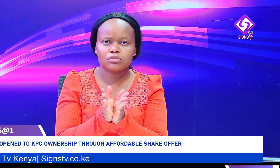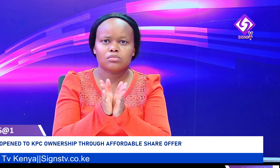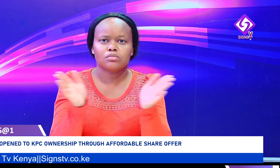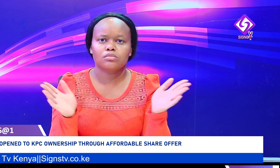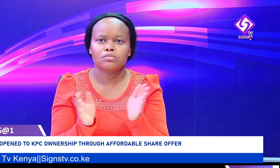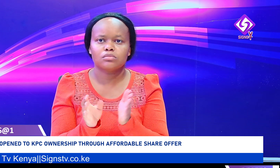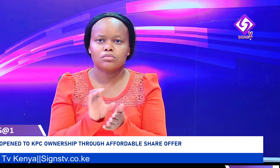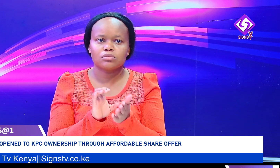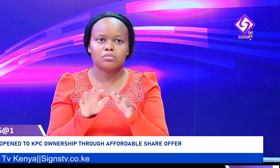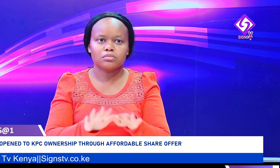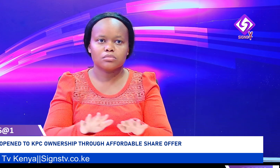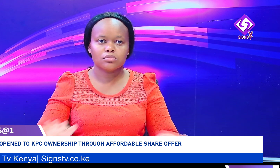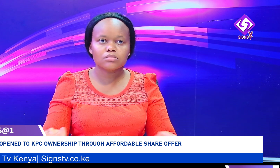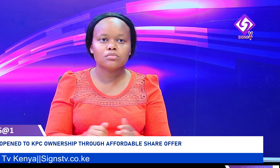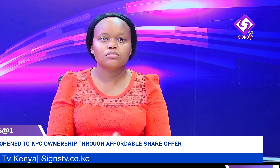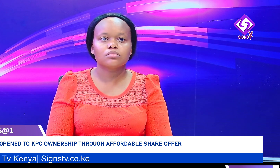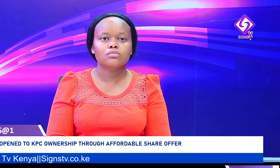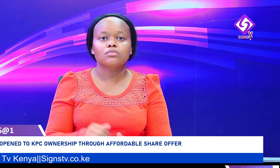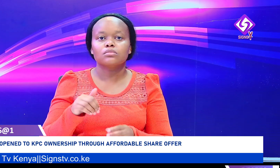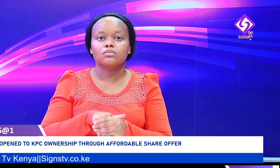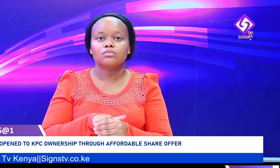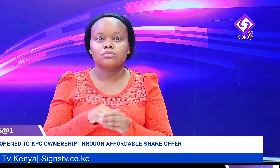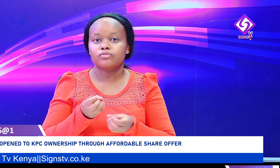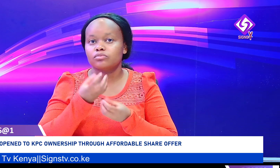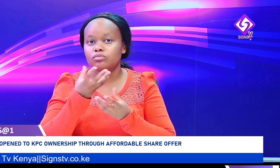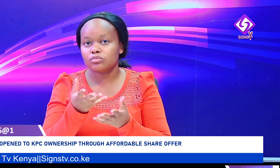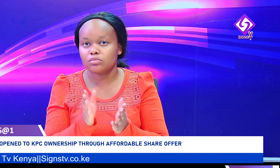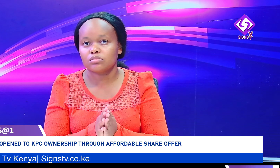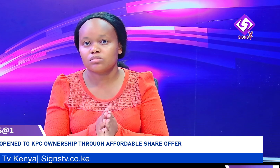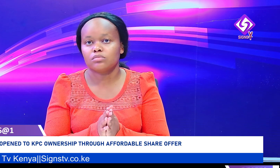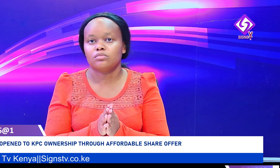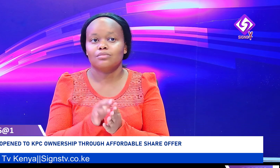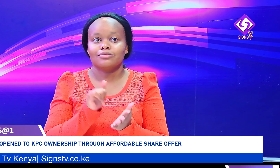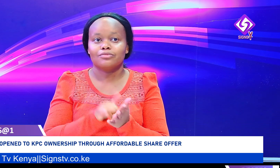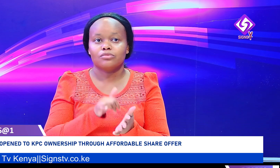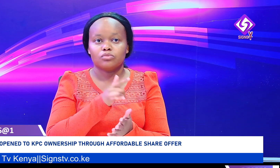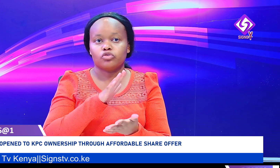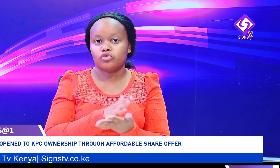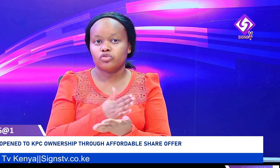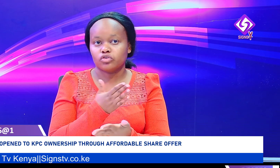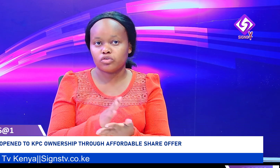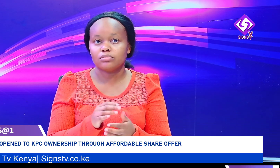public access to capital markets. Details contained in the information